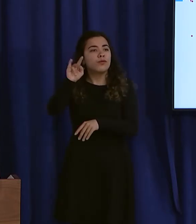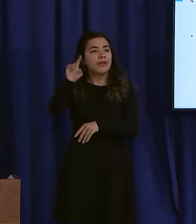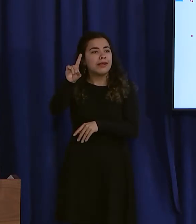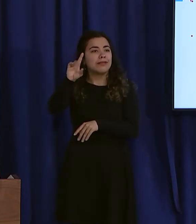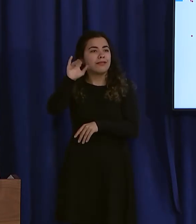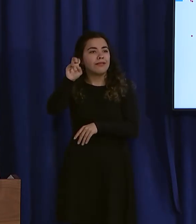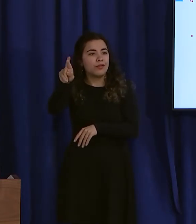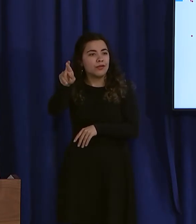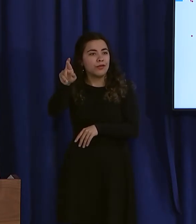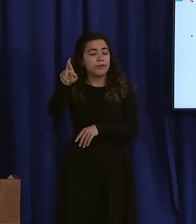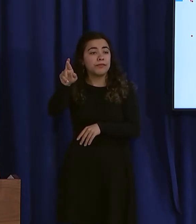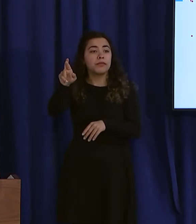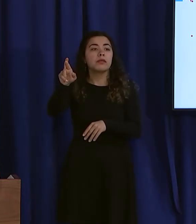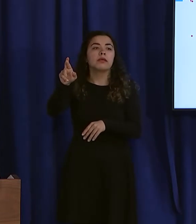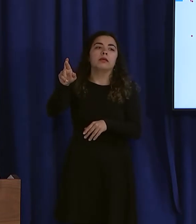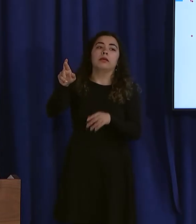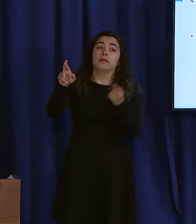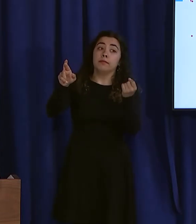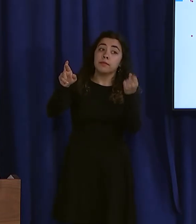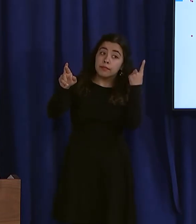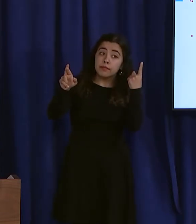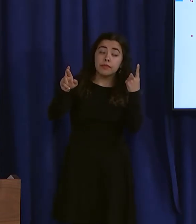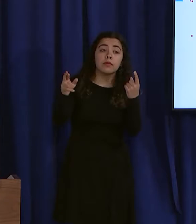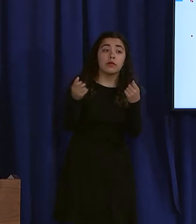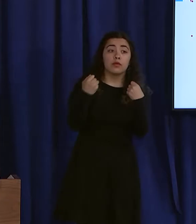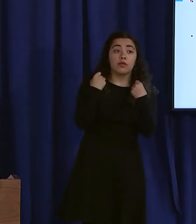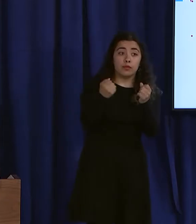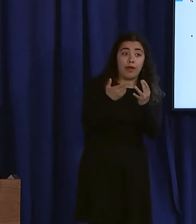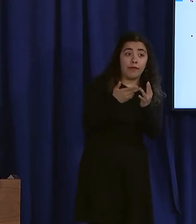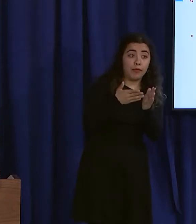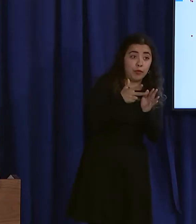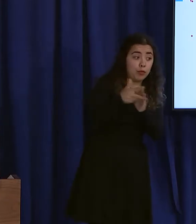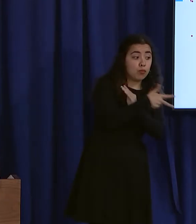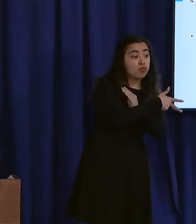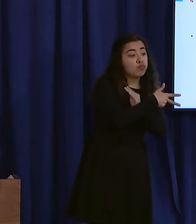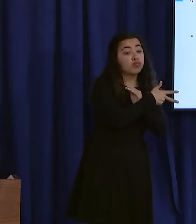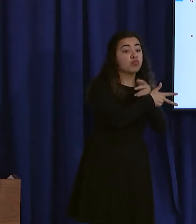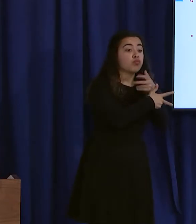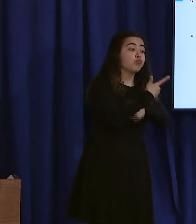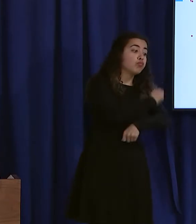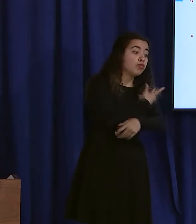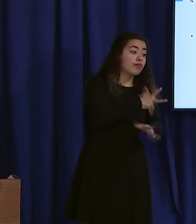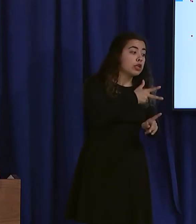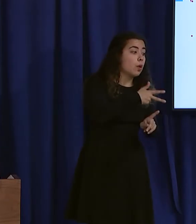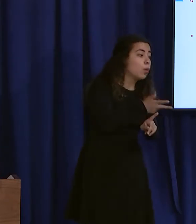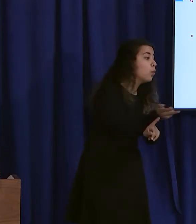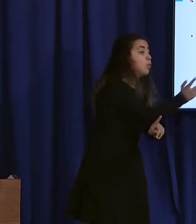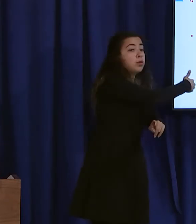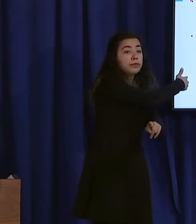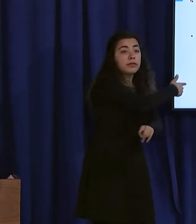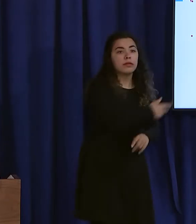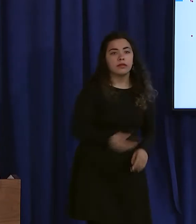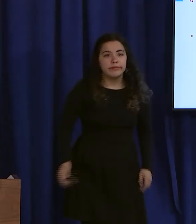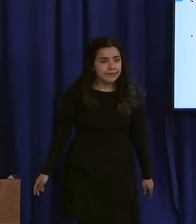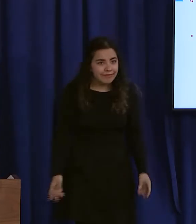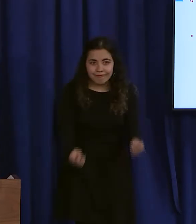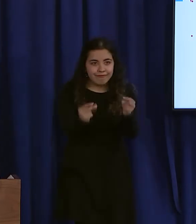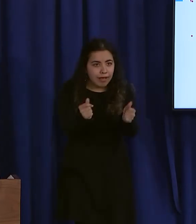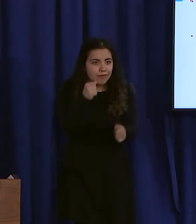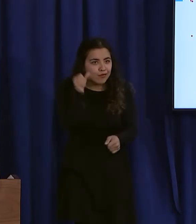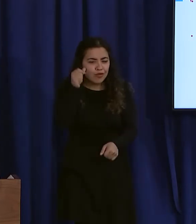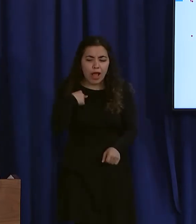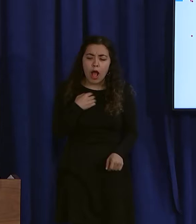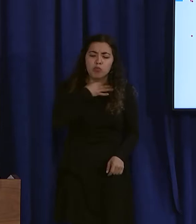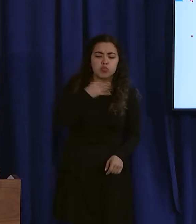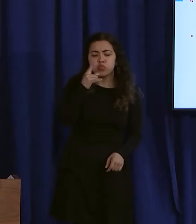open for 1 more month until June 24th. I drove through yesterday just to take a look at it. It's fast. You're in and out typically